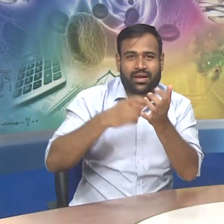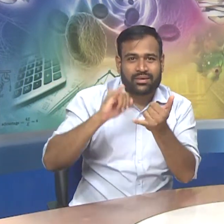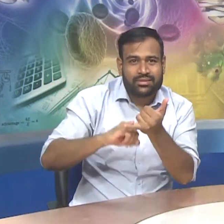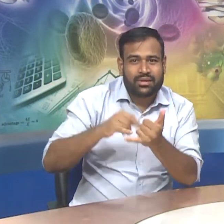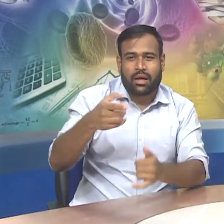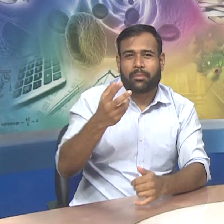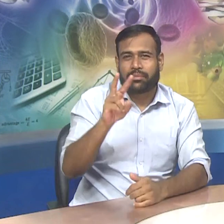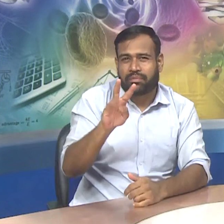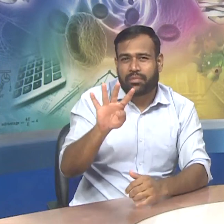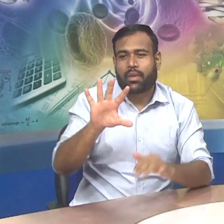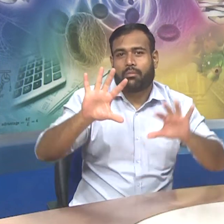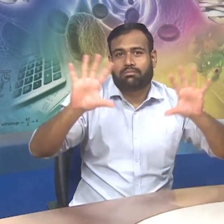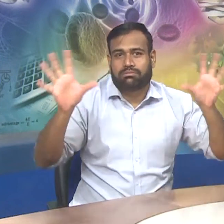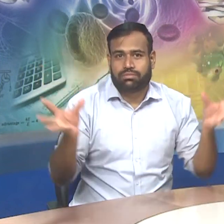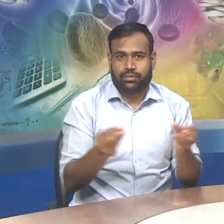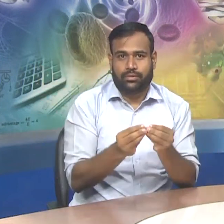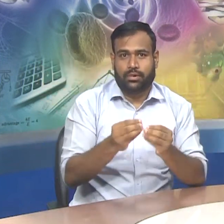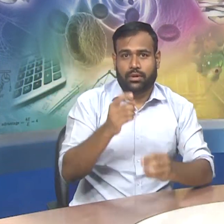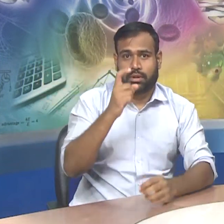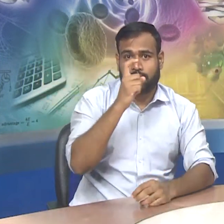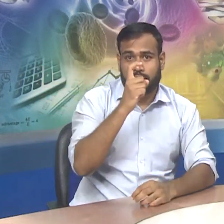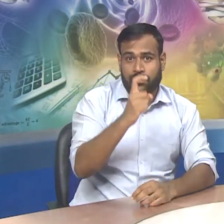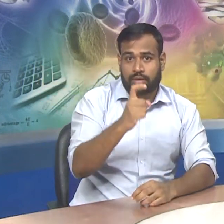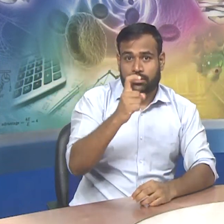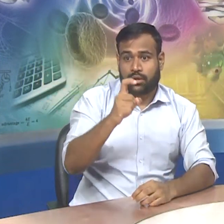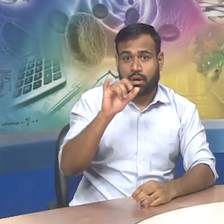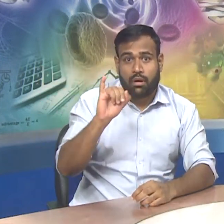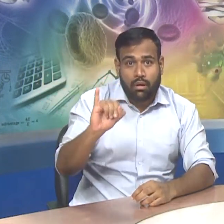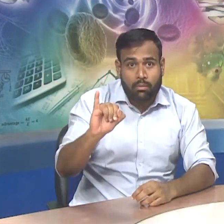So then the number of votes of each member of parliament would be